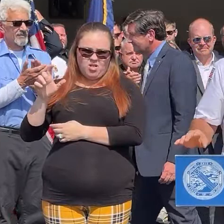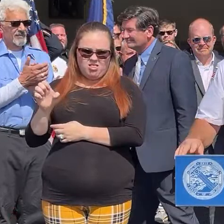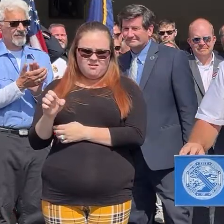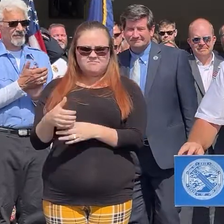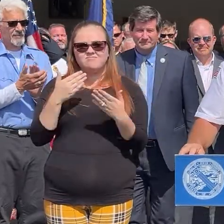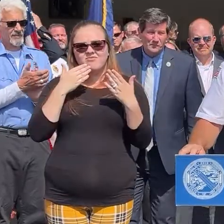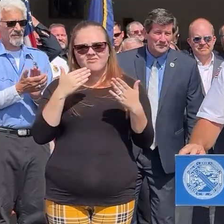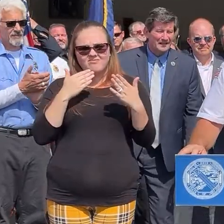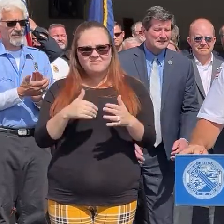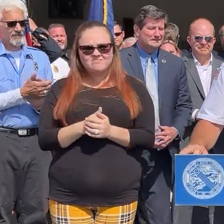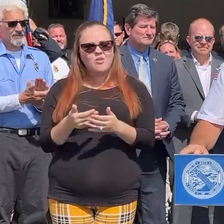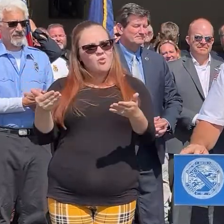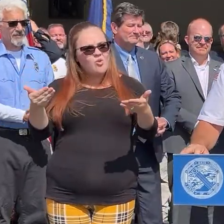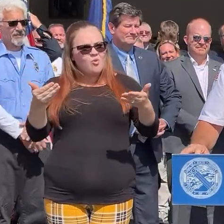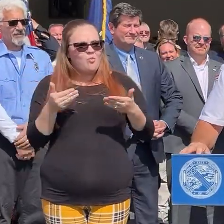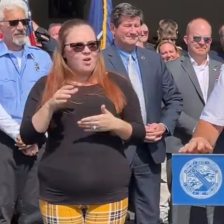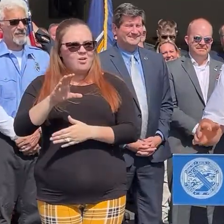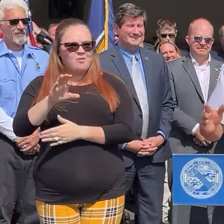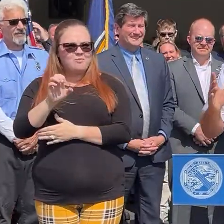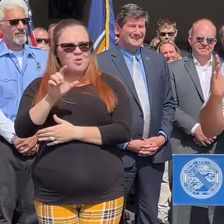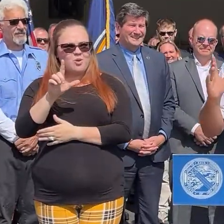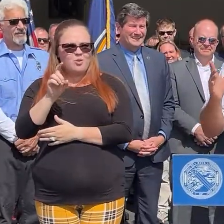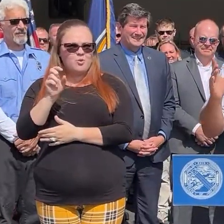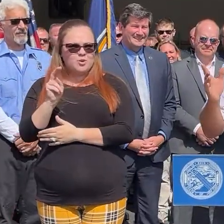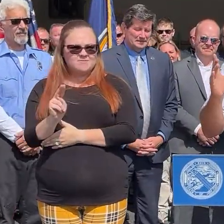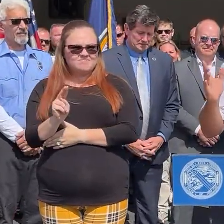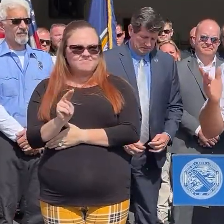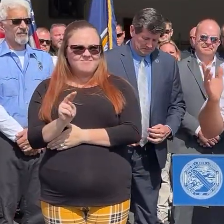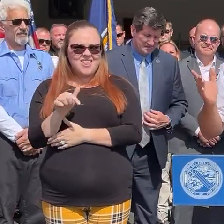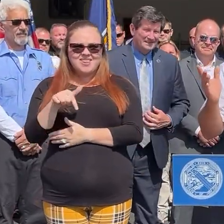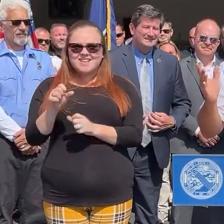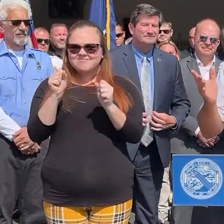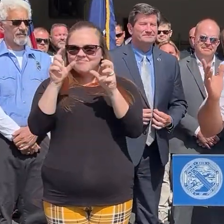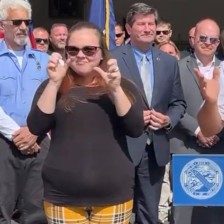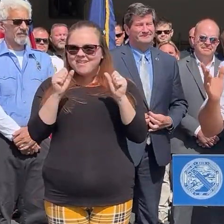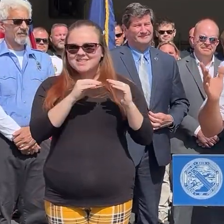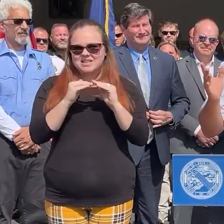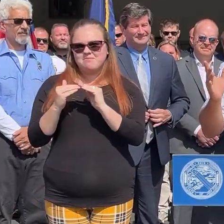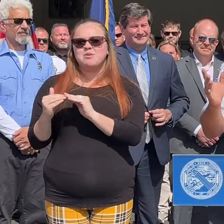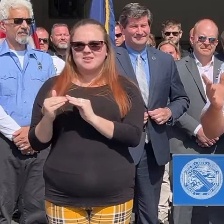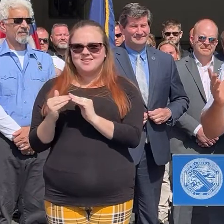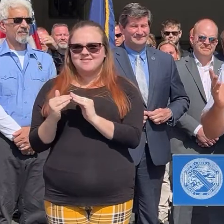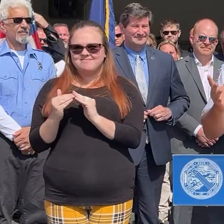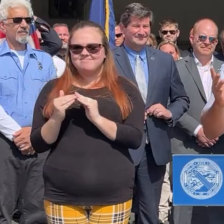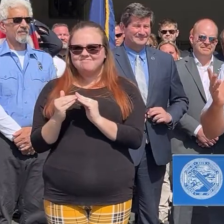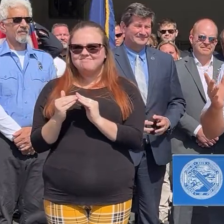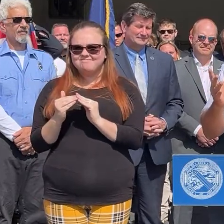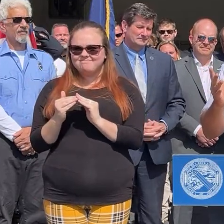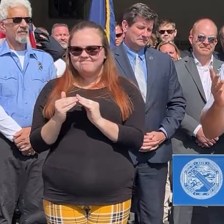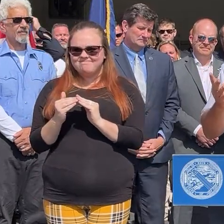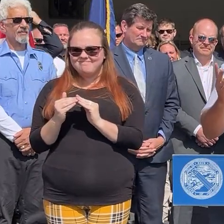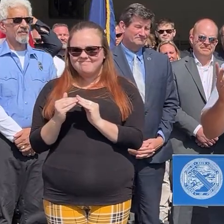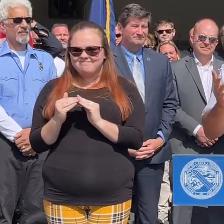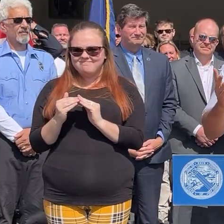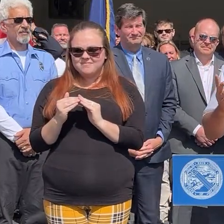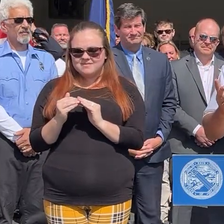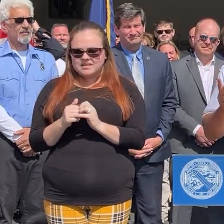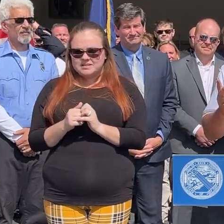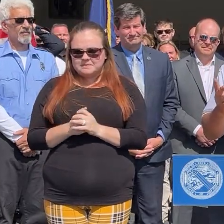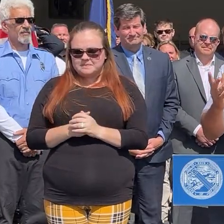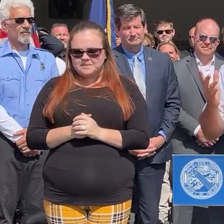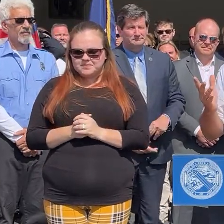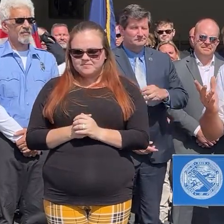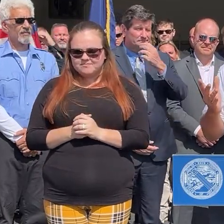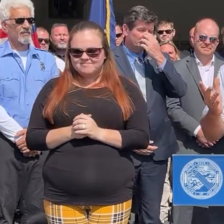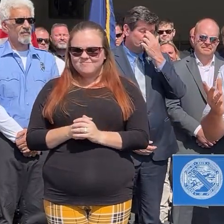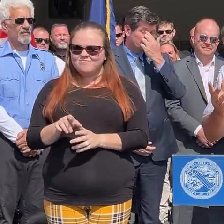you, and welcome to Colden. This great community has been in need of more help